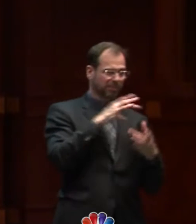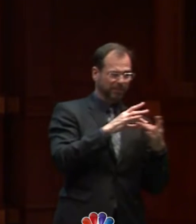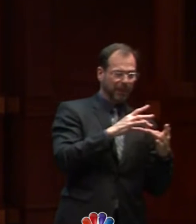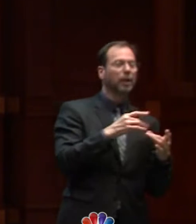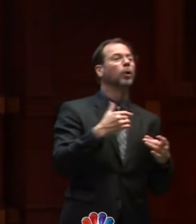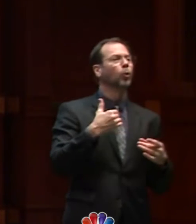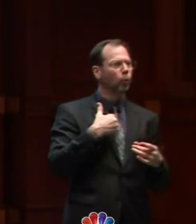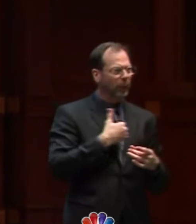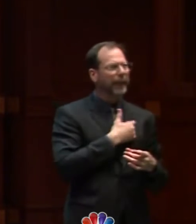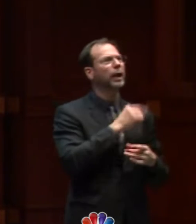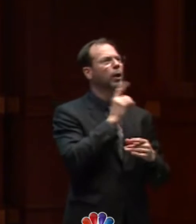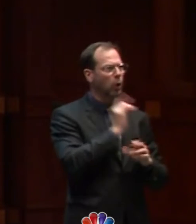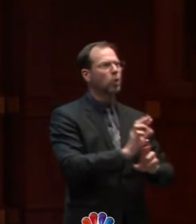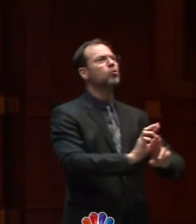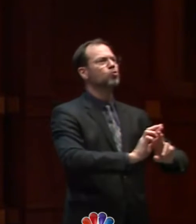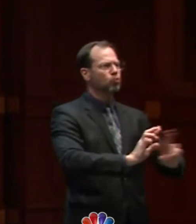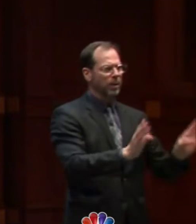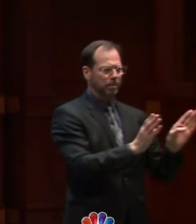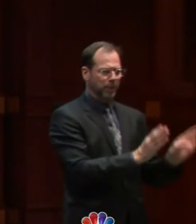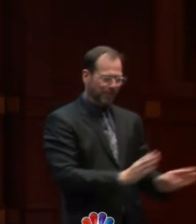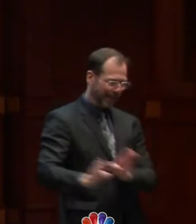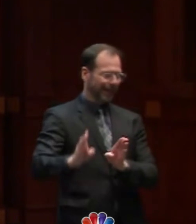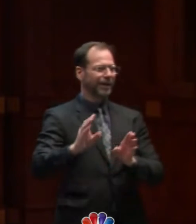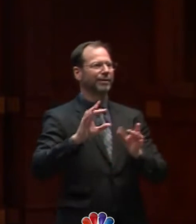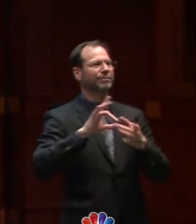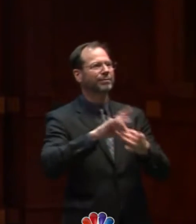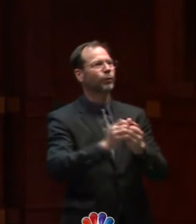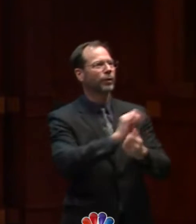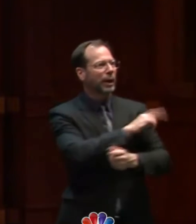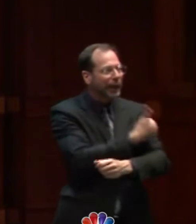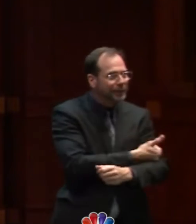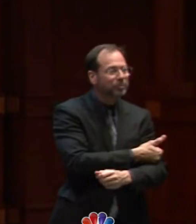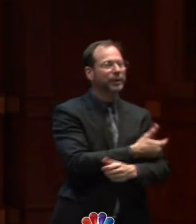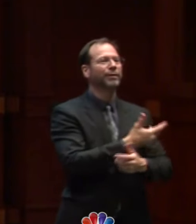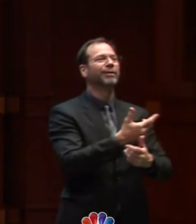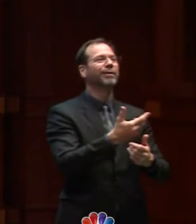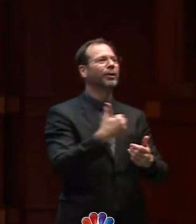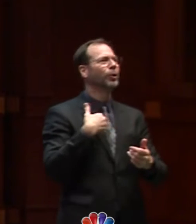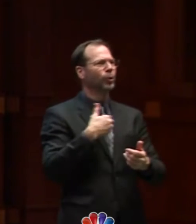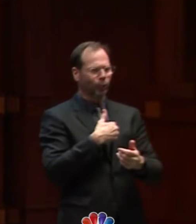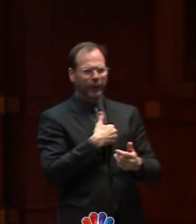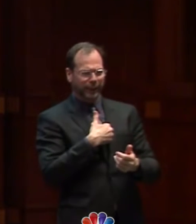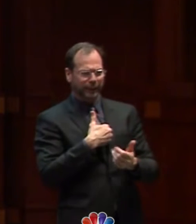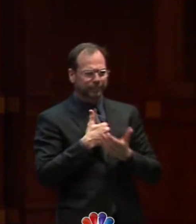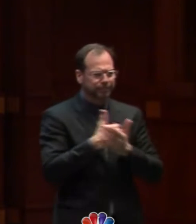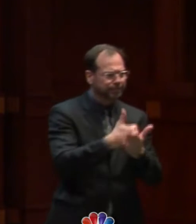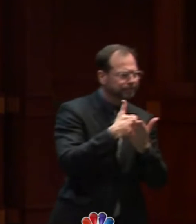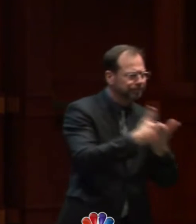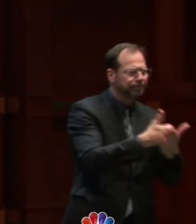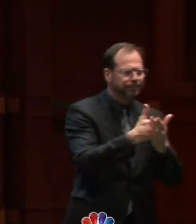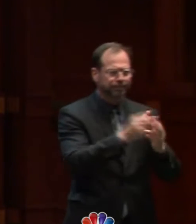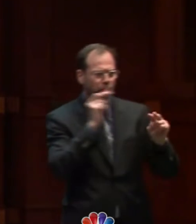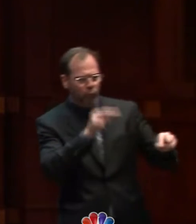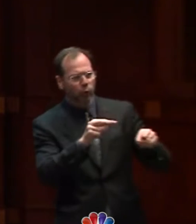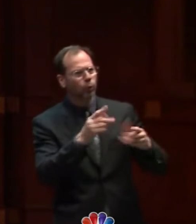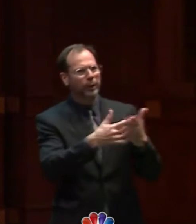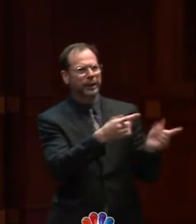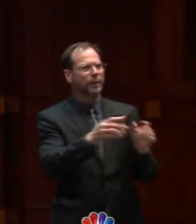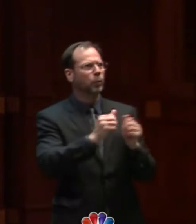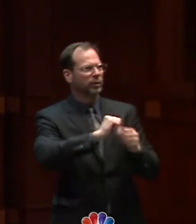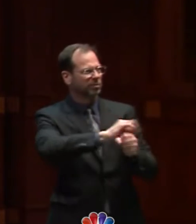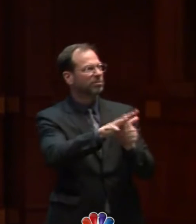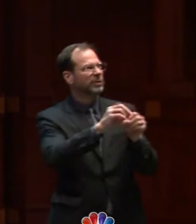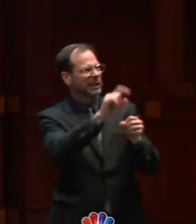are fully prepared for the hospital needs of Texans as we continue to respond to the coronavirus in the state of